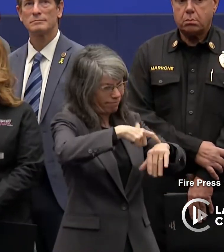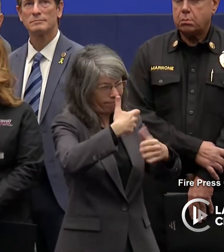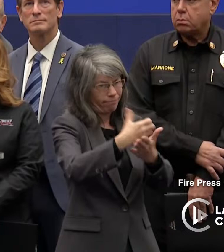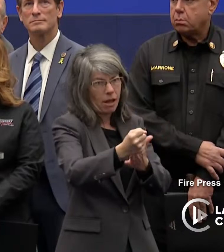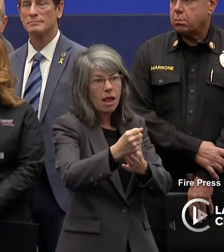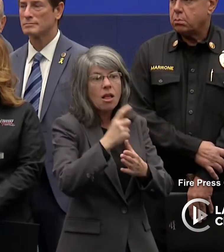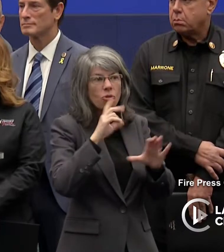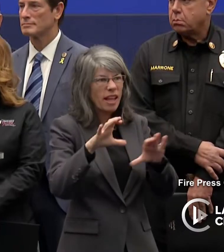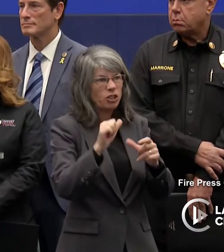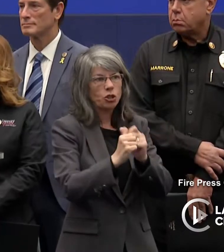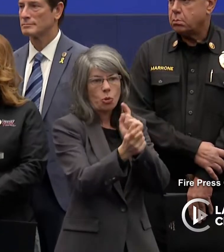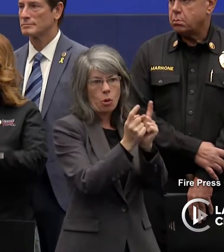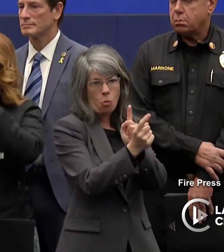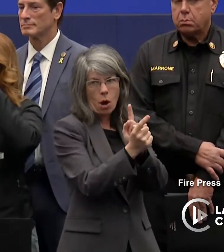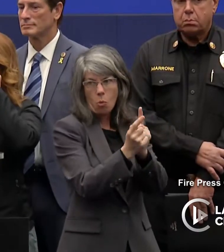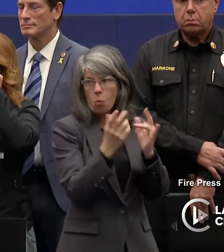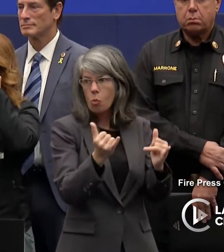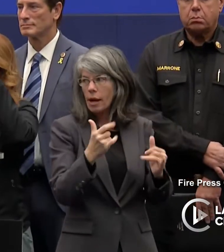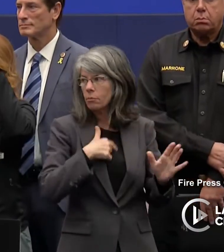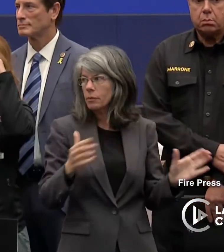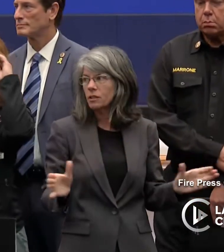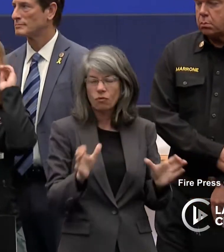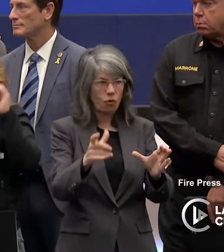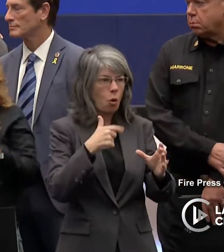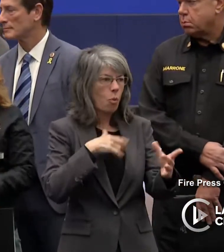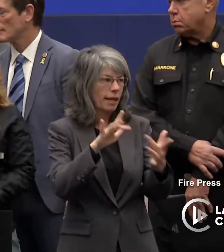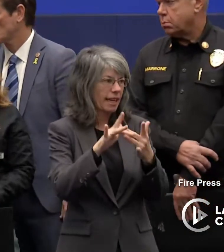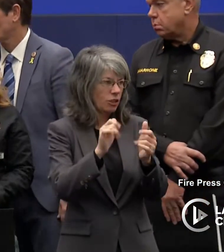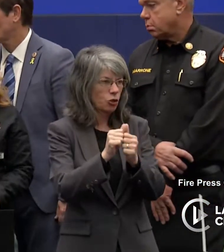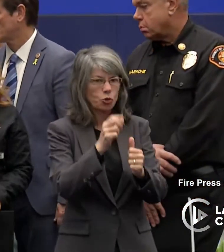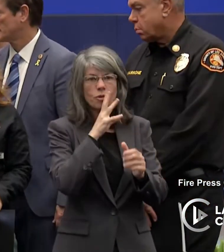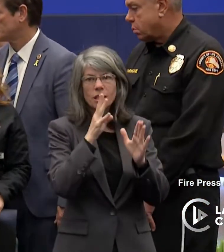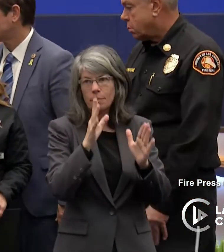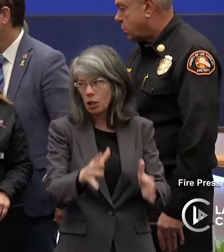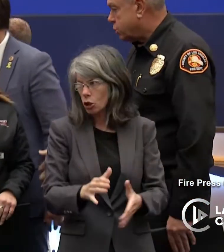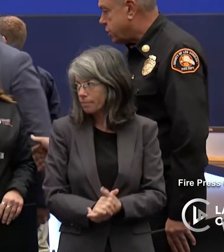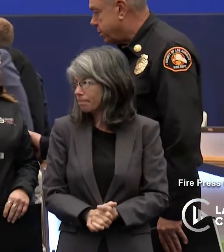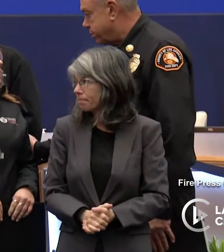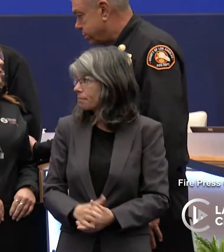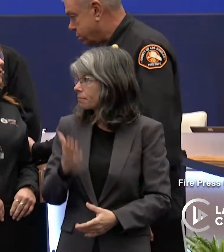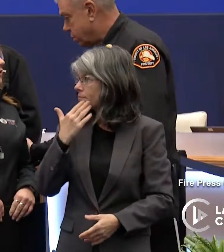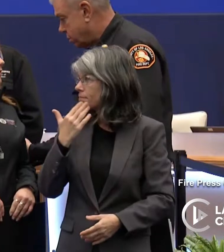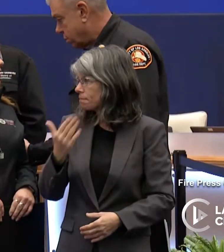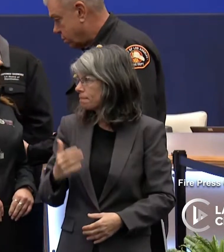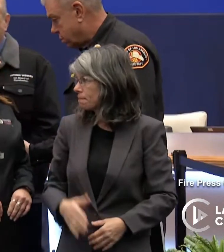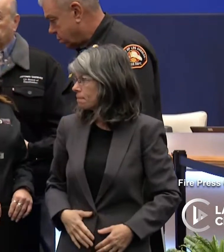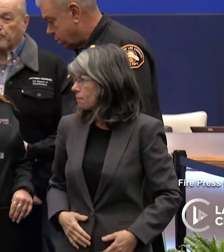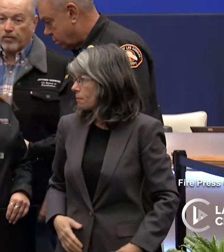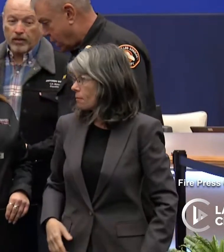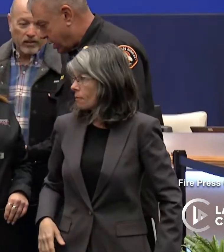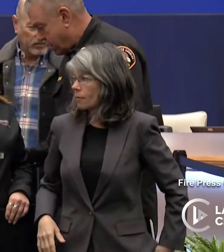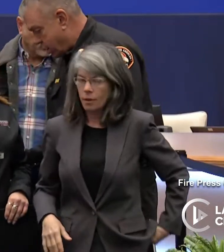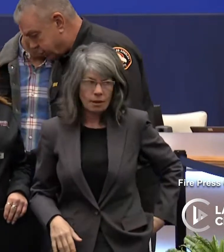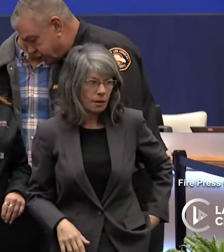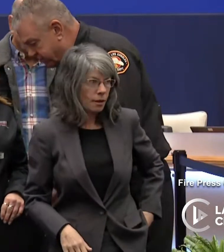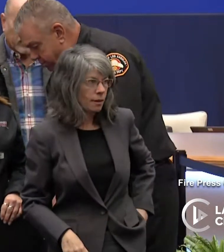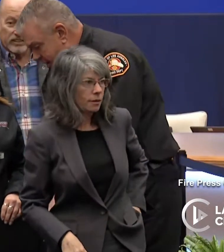Let's go ahead and do our one-on-ones. Please move forward. We can connect you to the speaker that you want to speak to. Thank you for attending today's press